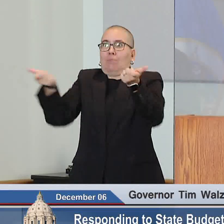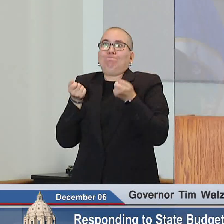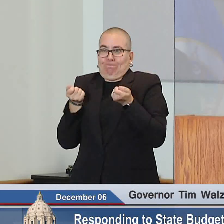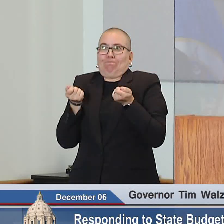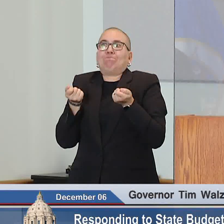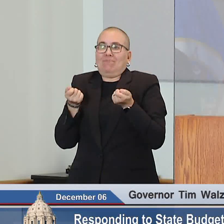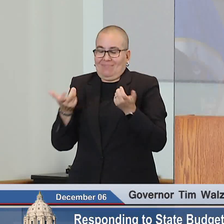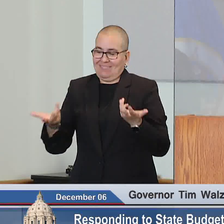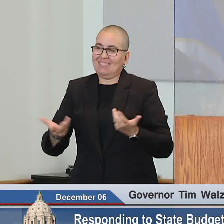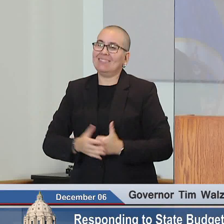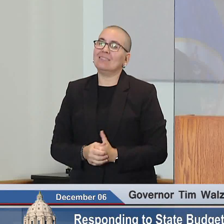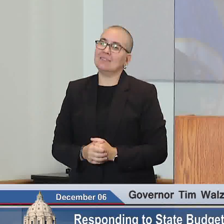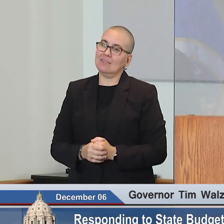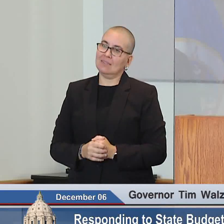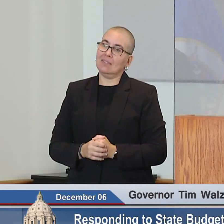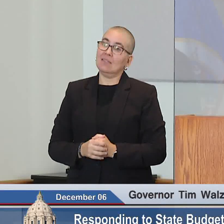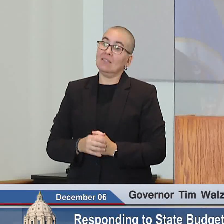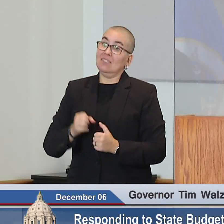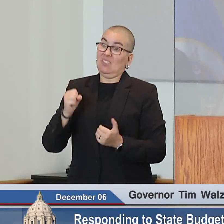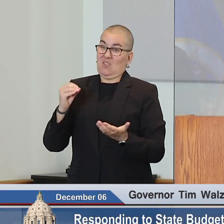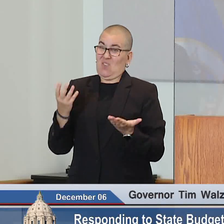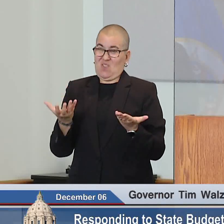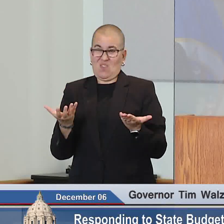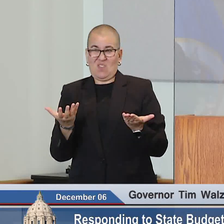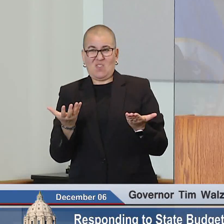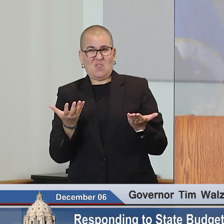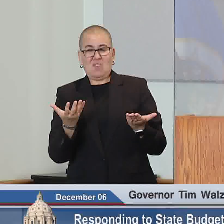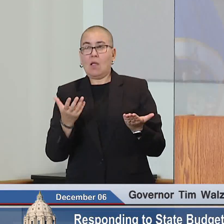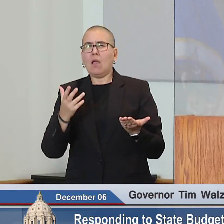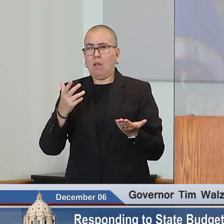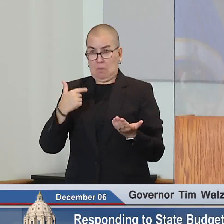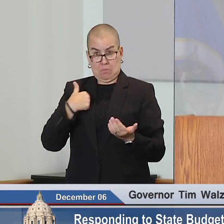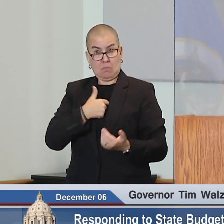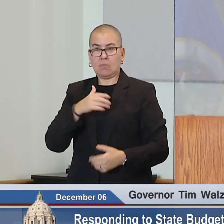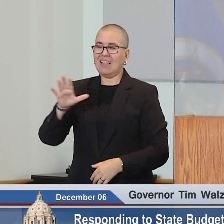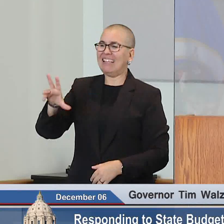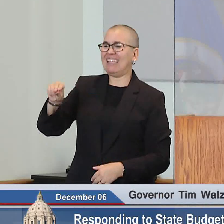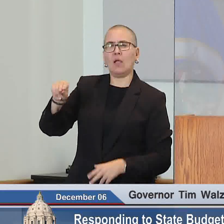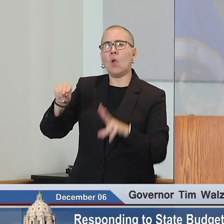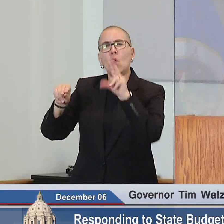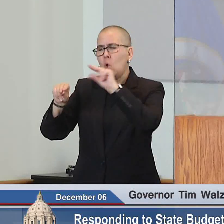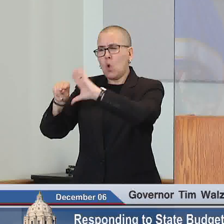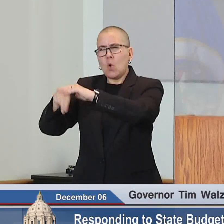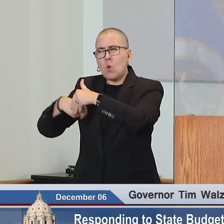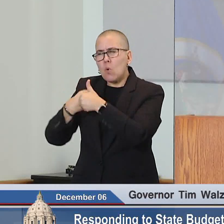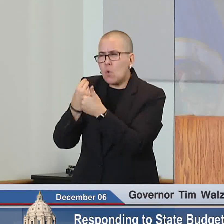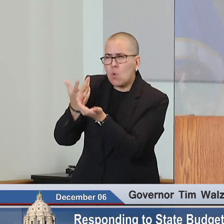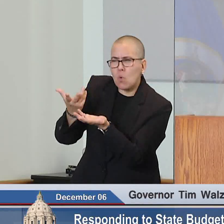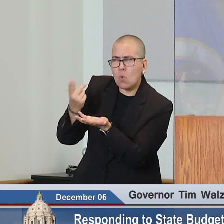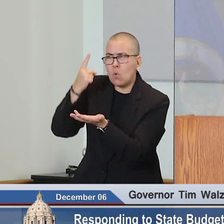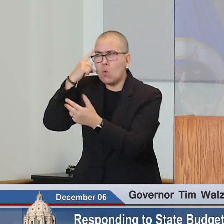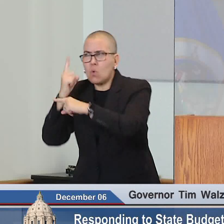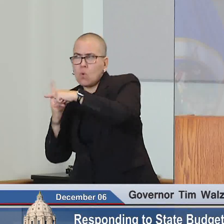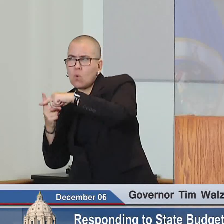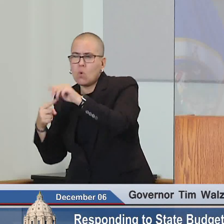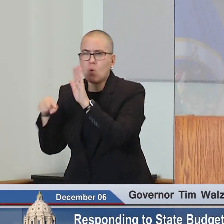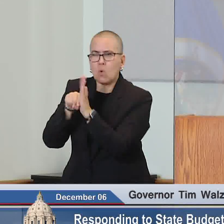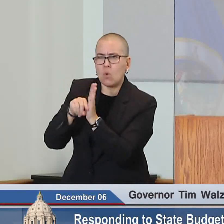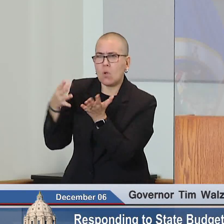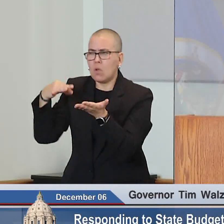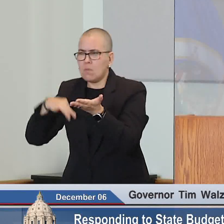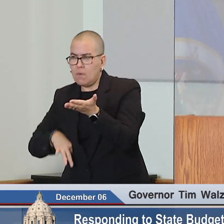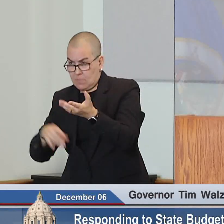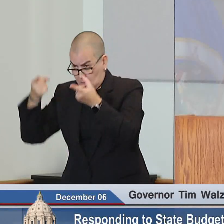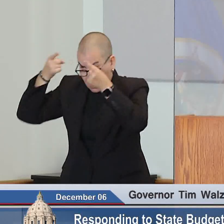that we're not saying no, but I think, once again, the benefit from that, and think most Minnesotans certainly agreed with us on this,